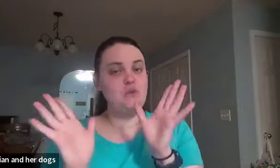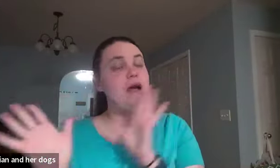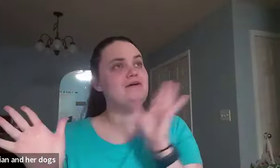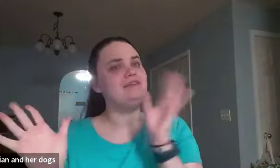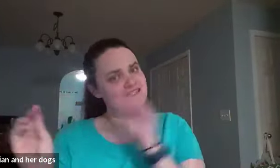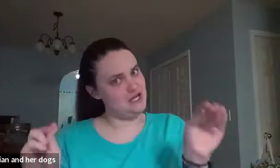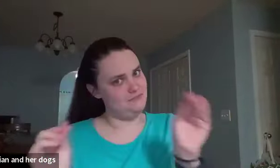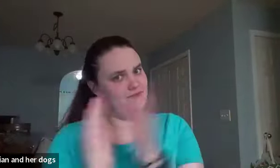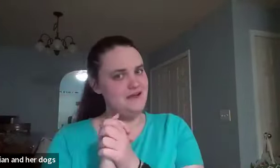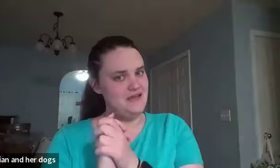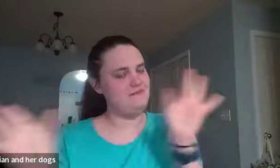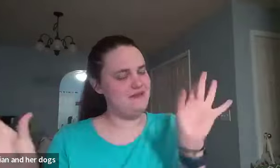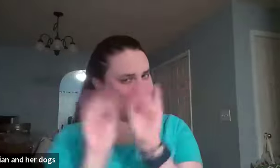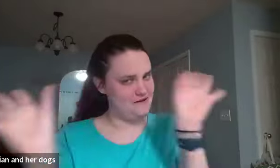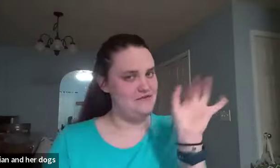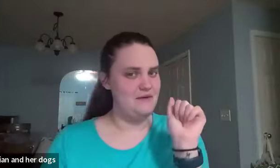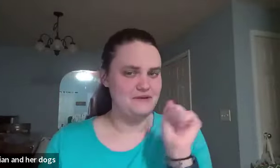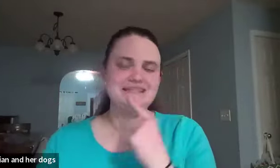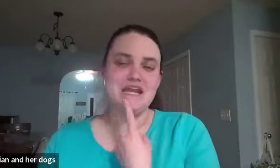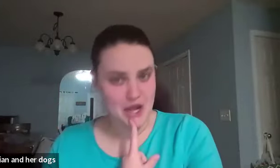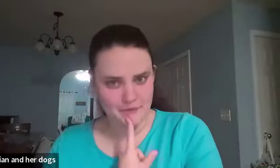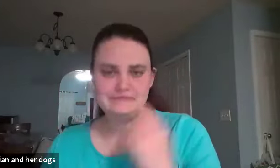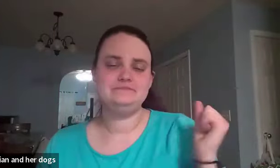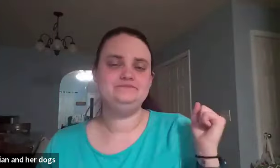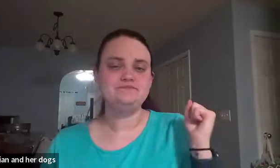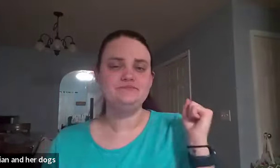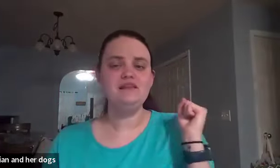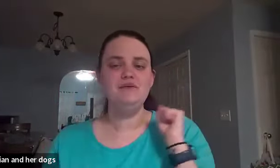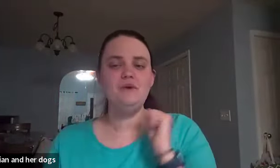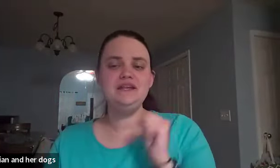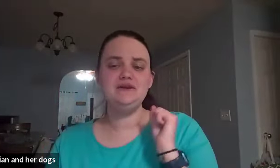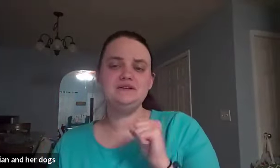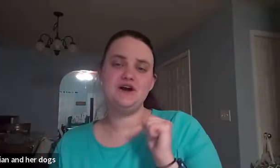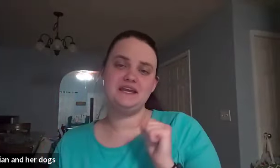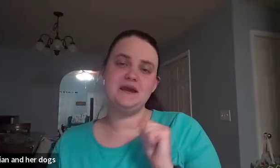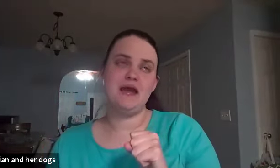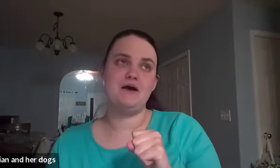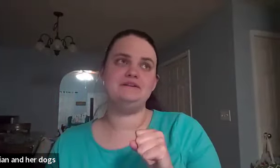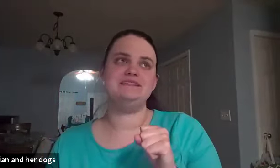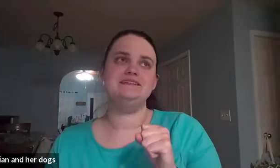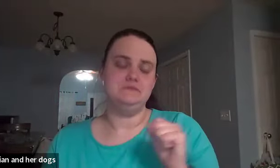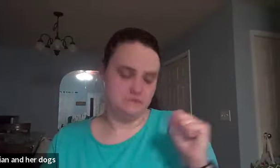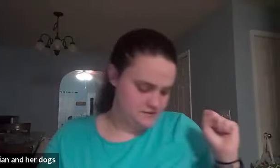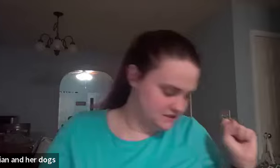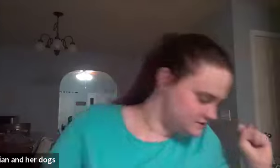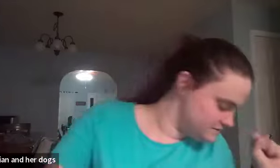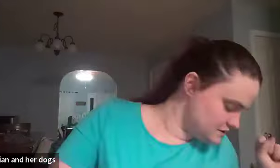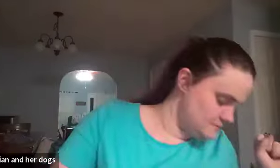So, well, yes and no. Okay, let me clarify on that one. When I say no, when you were talking about, whoopsies, sorry,